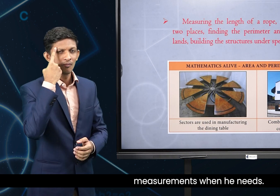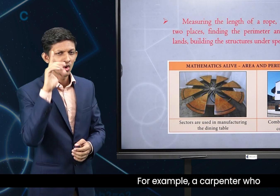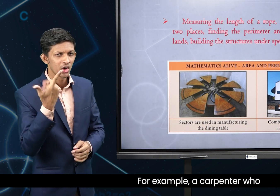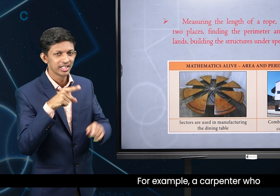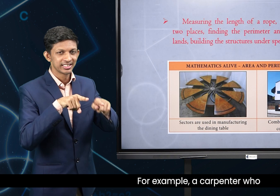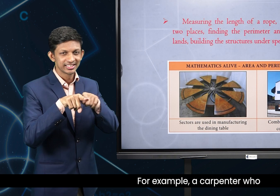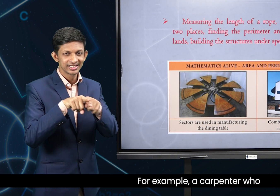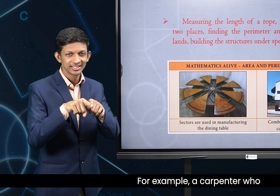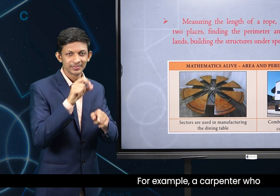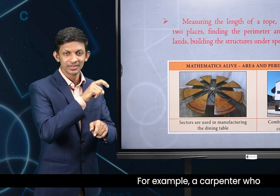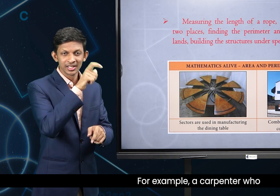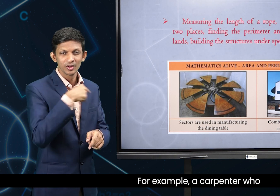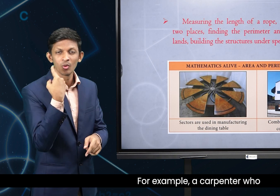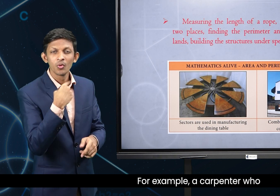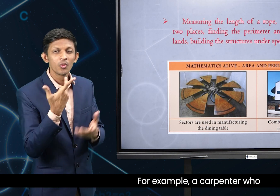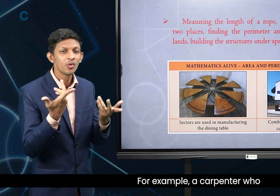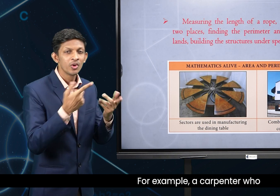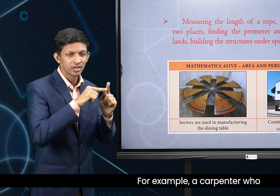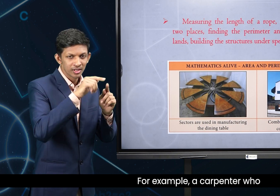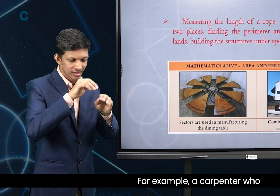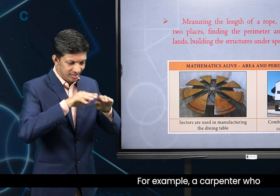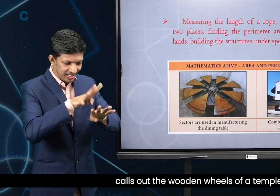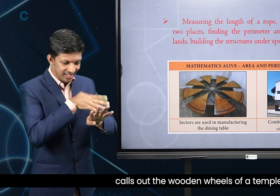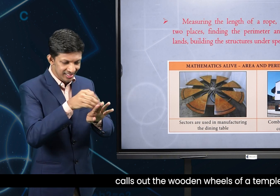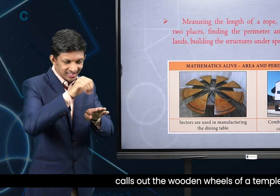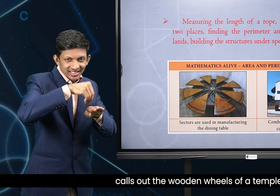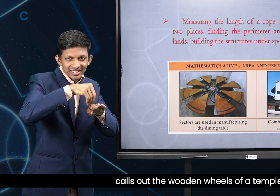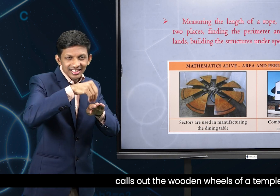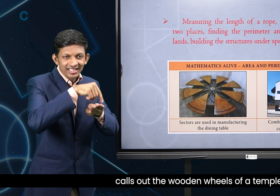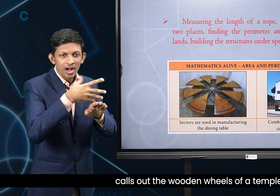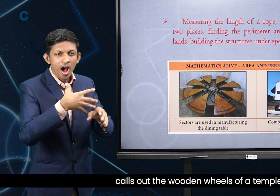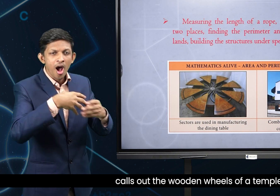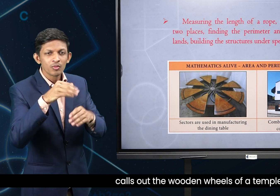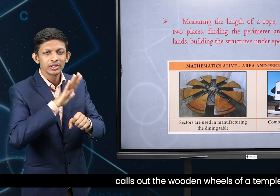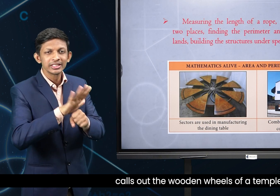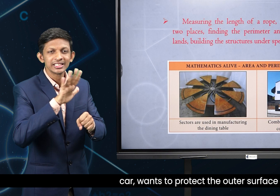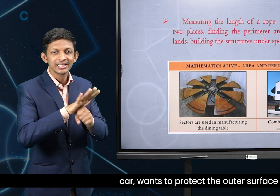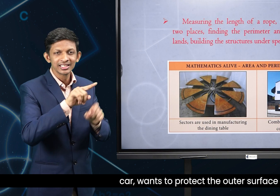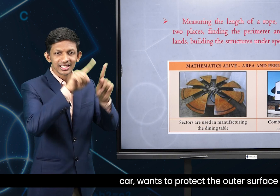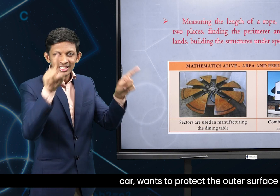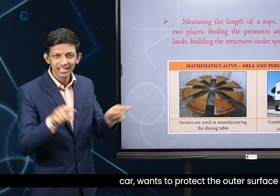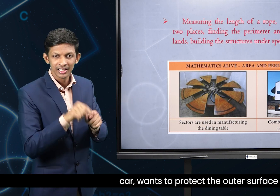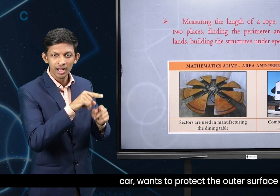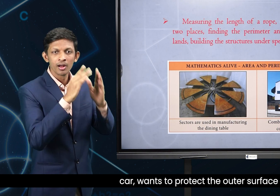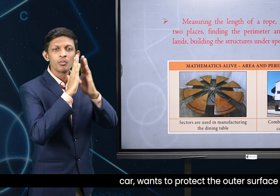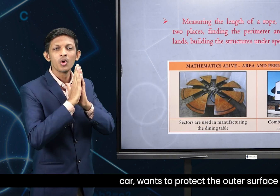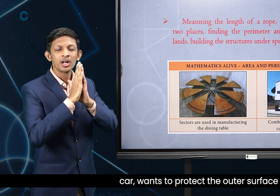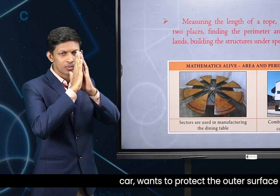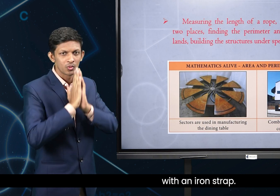For example, a carpenter who carves out the wooden wheels of a temple car wants to protect the outer surface with